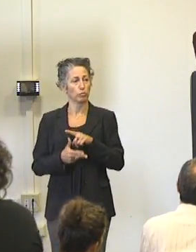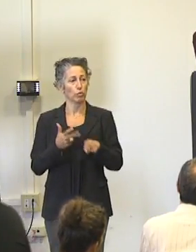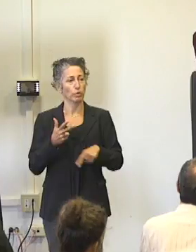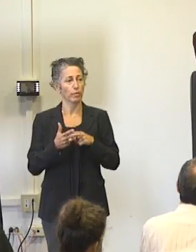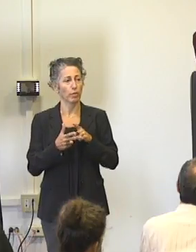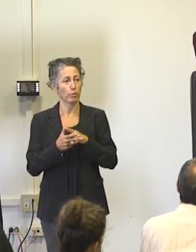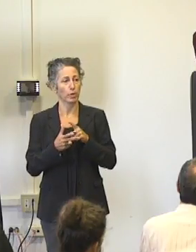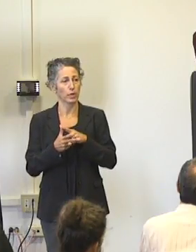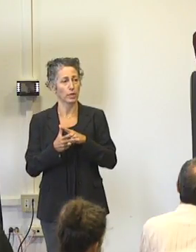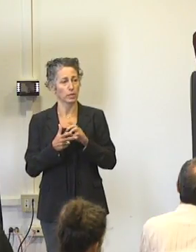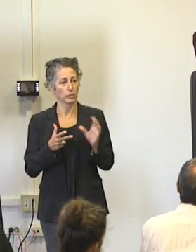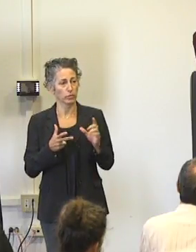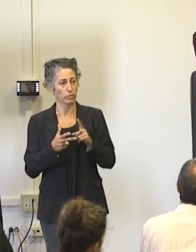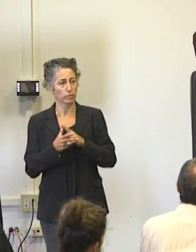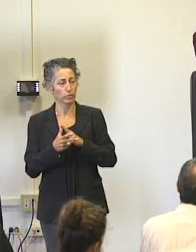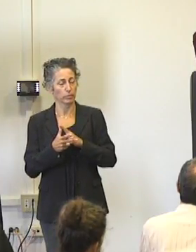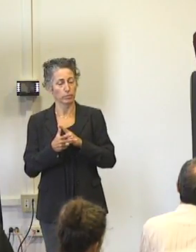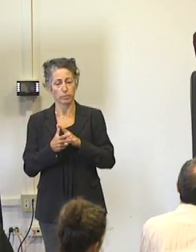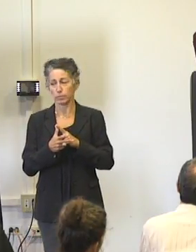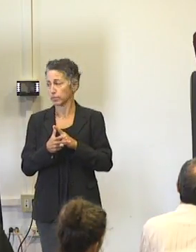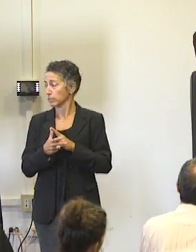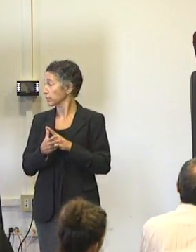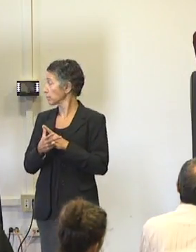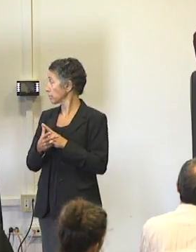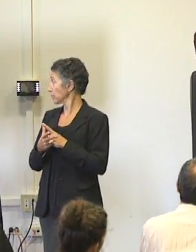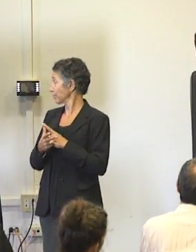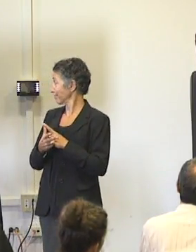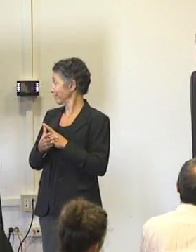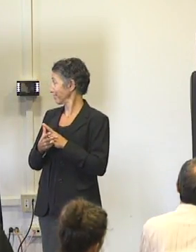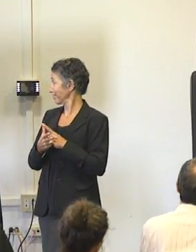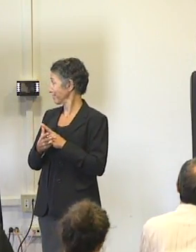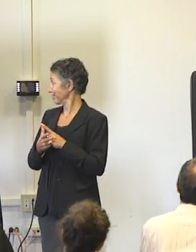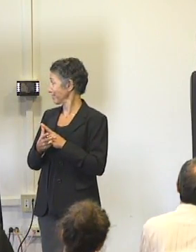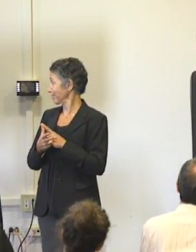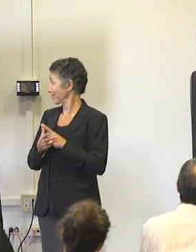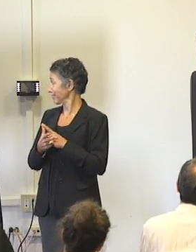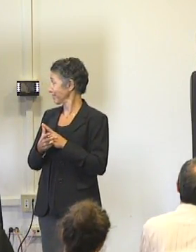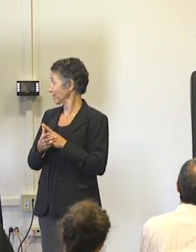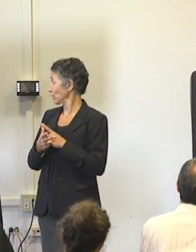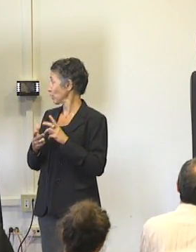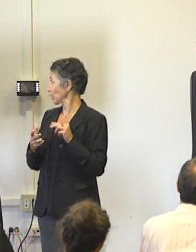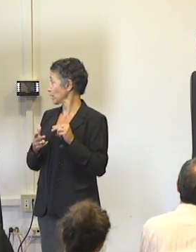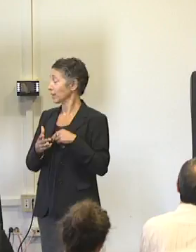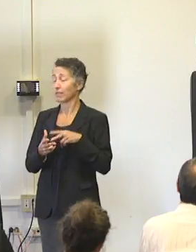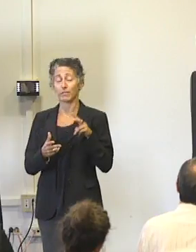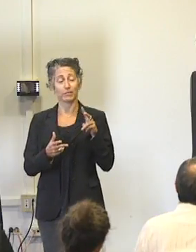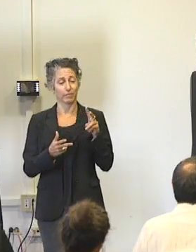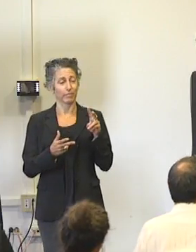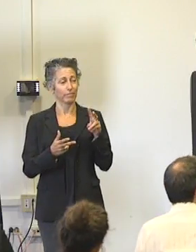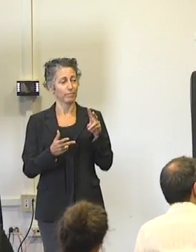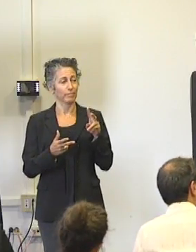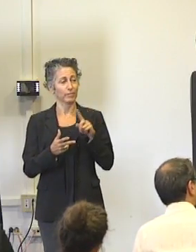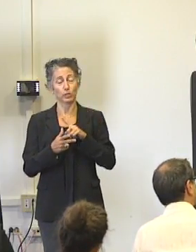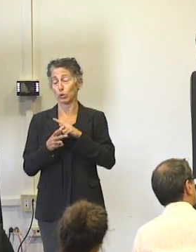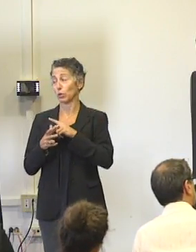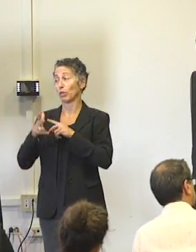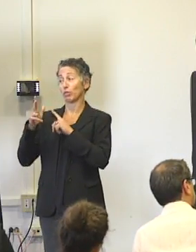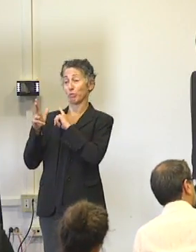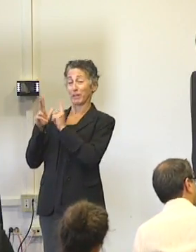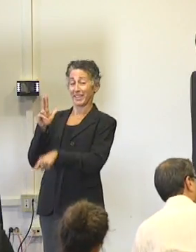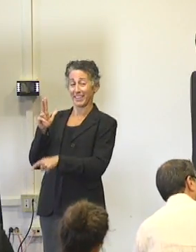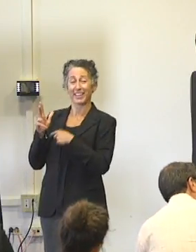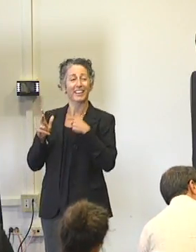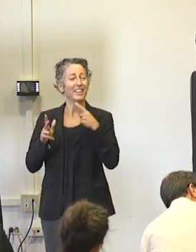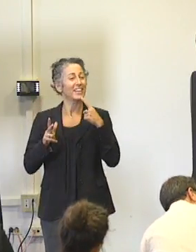conservatism, libertarianism, traditionalists, and cold warriors. Maybe the cold warriors can be replaced by